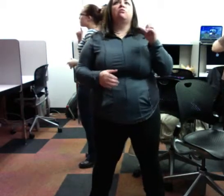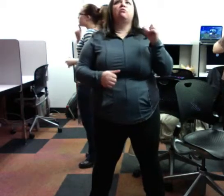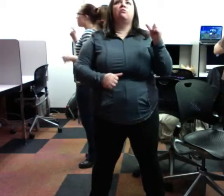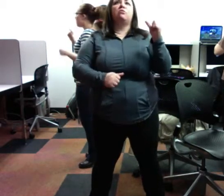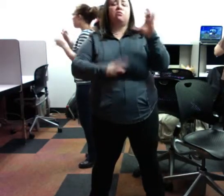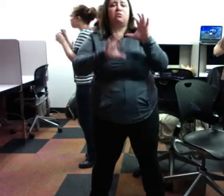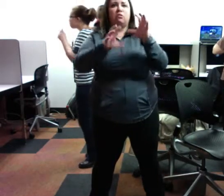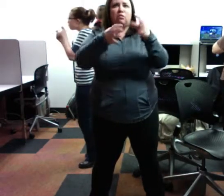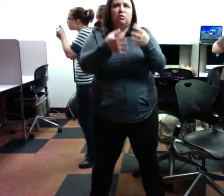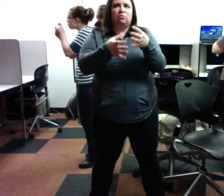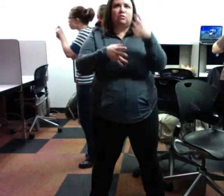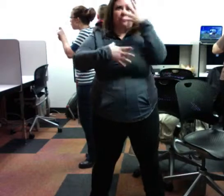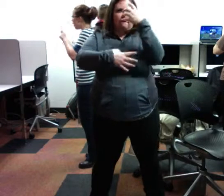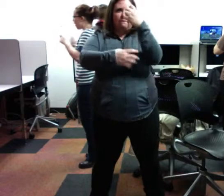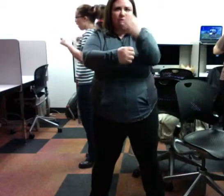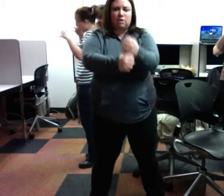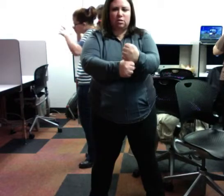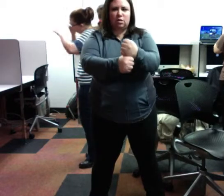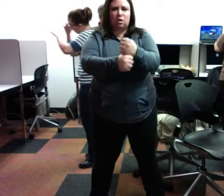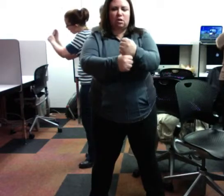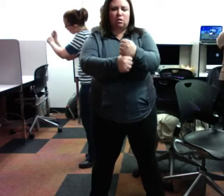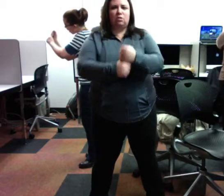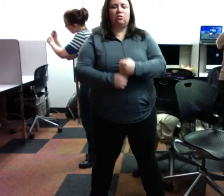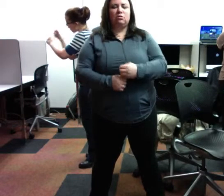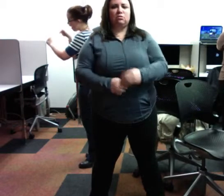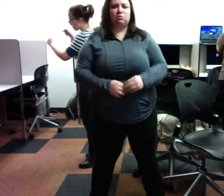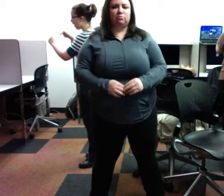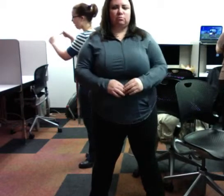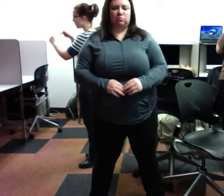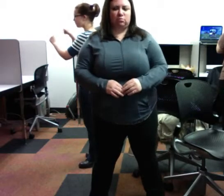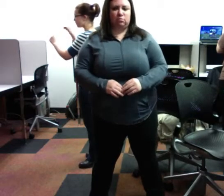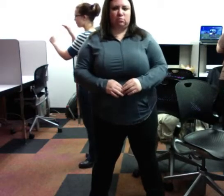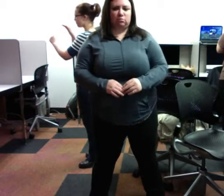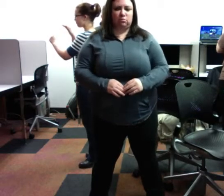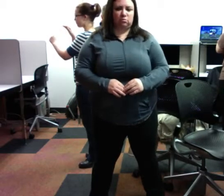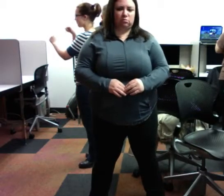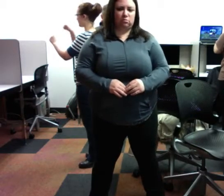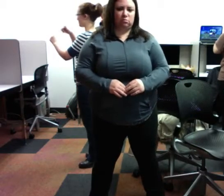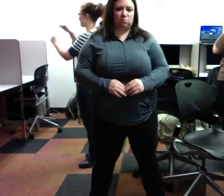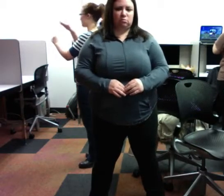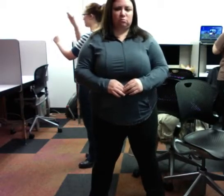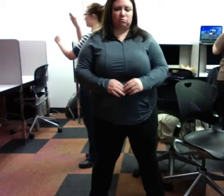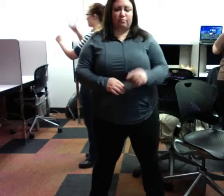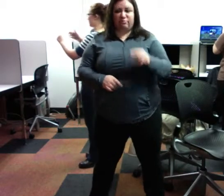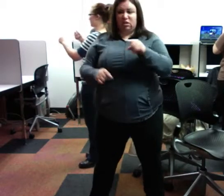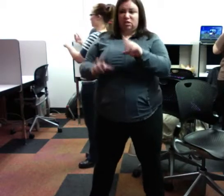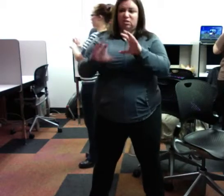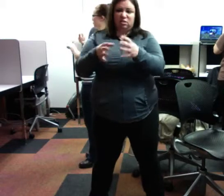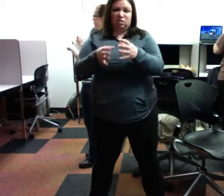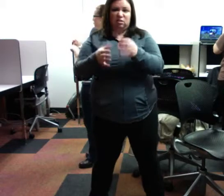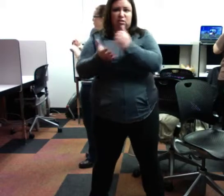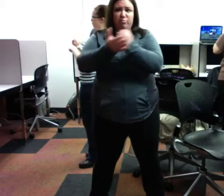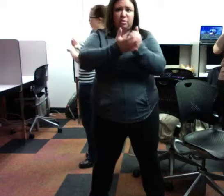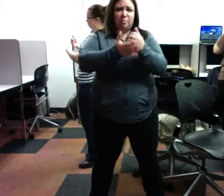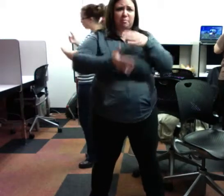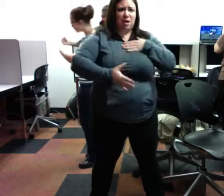fascinating. None of this had even a hope of any practical application in my life. But 10 years